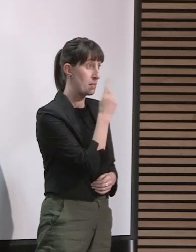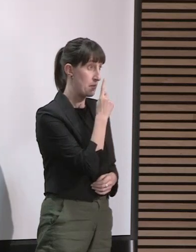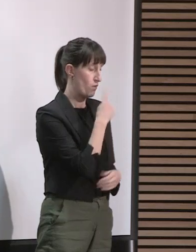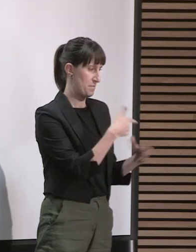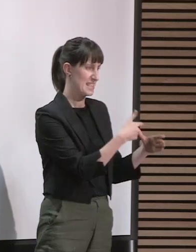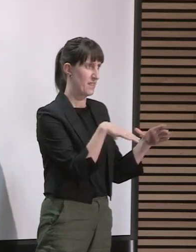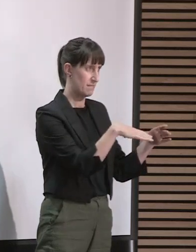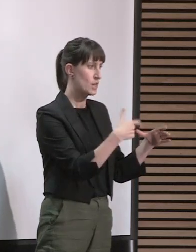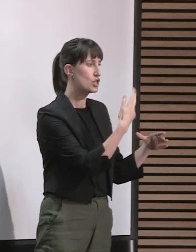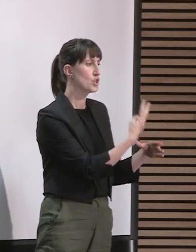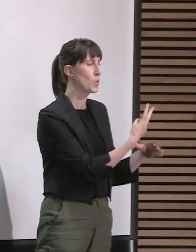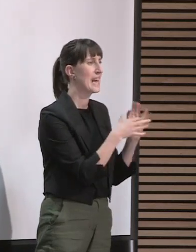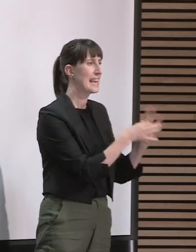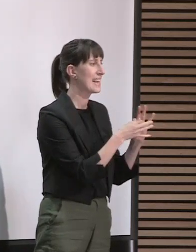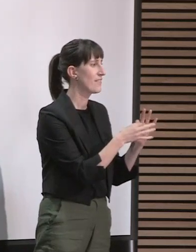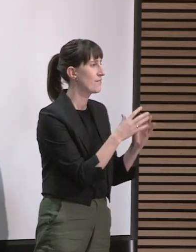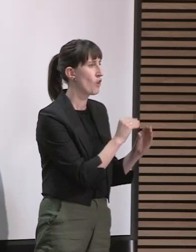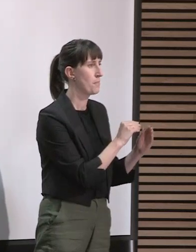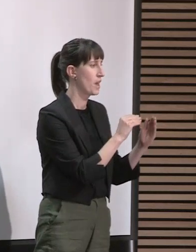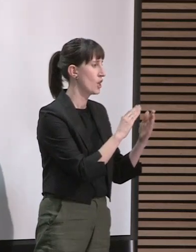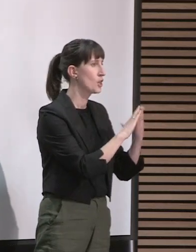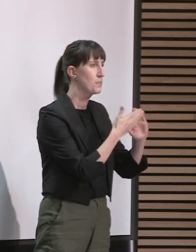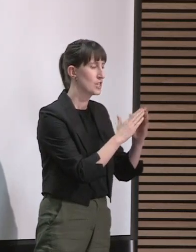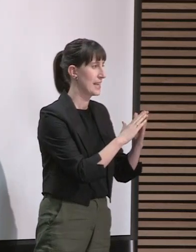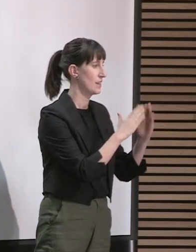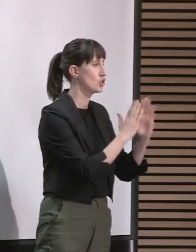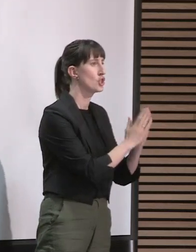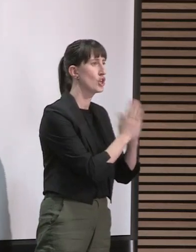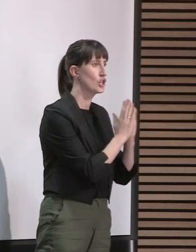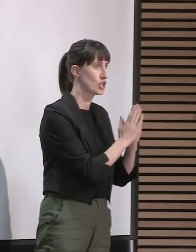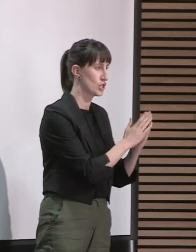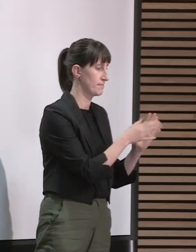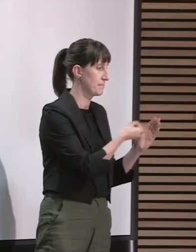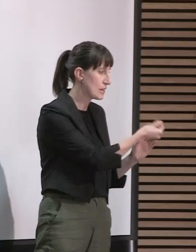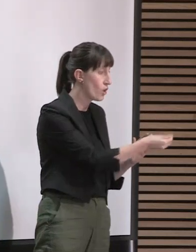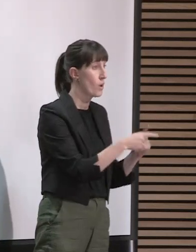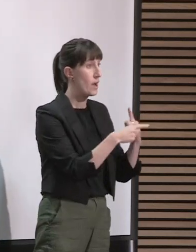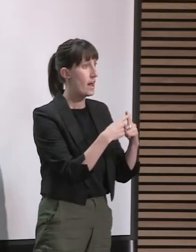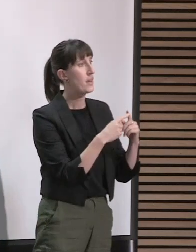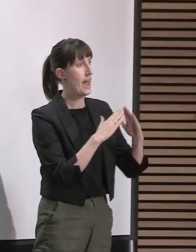and 2 are household contacts. This brings our total number of confirmed cases to